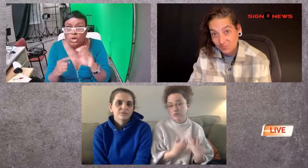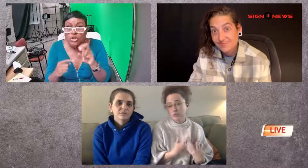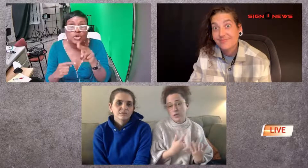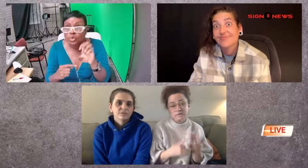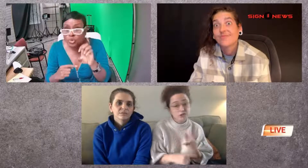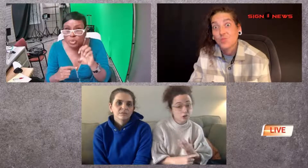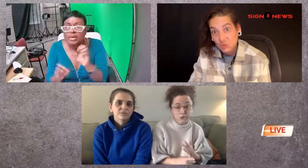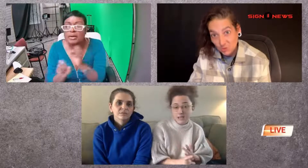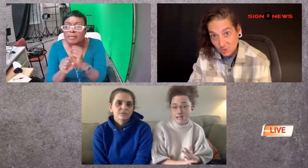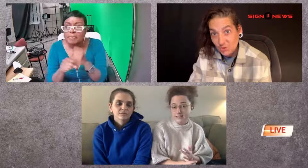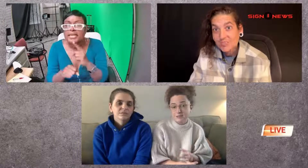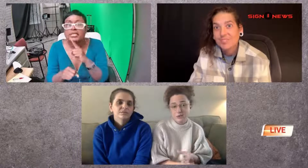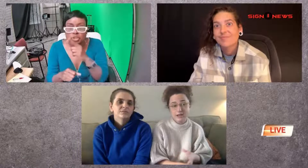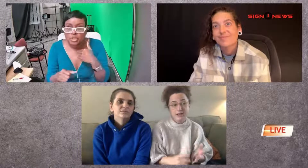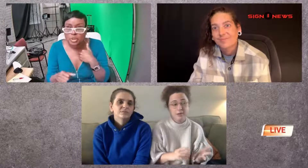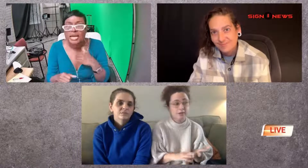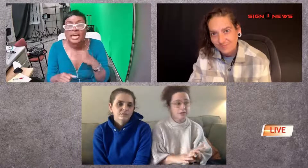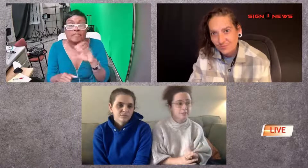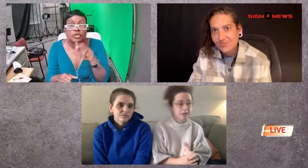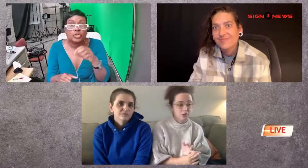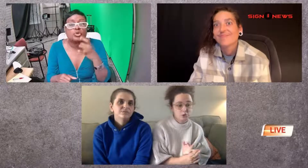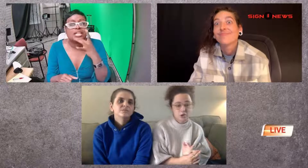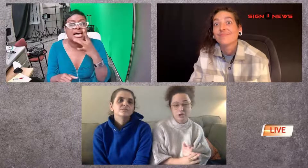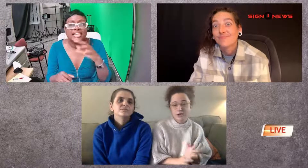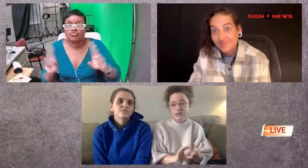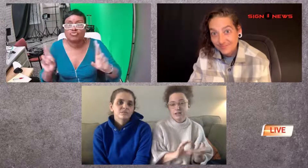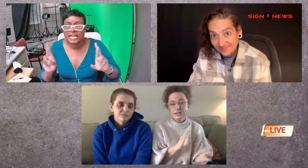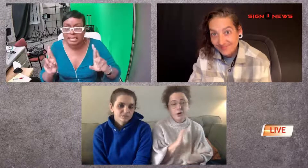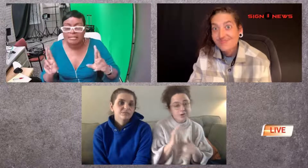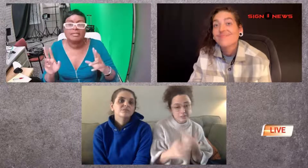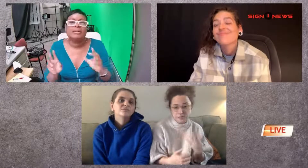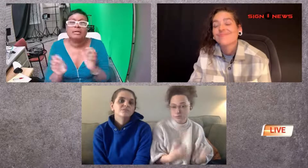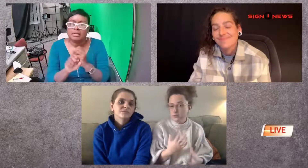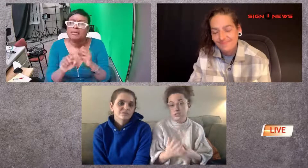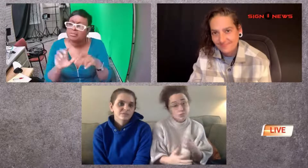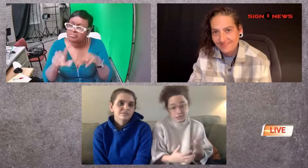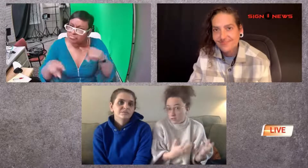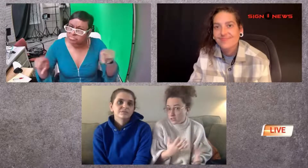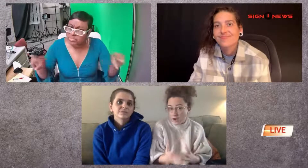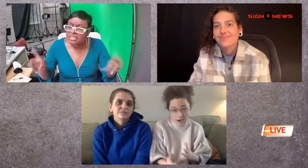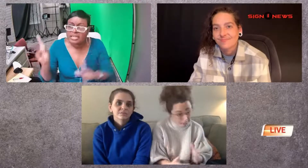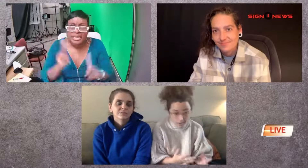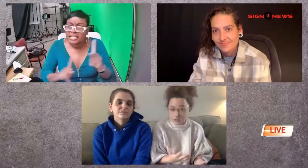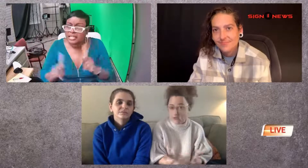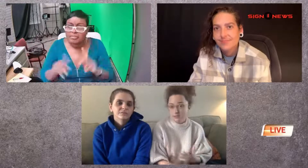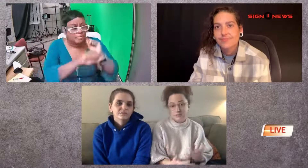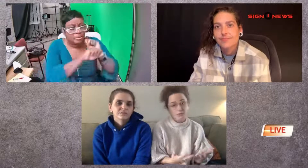need to make sure that we have cue lights ready. We need to make sure, because people are just really used to